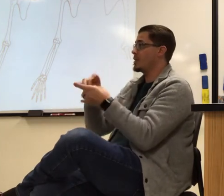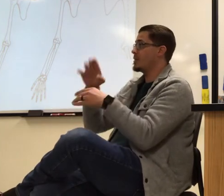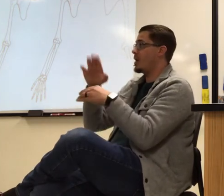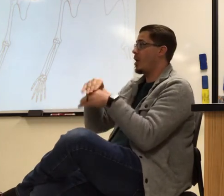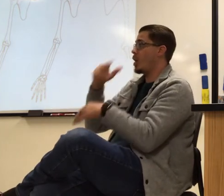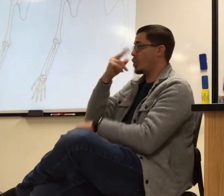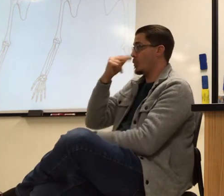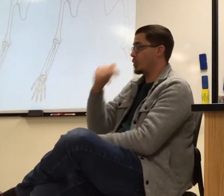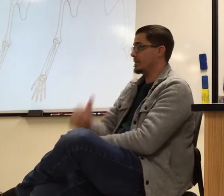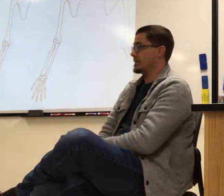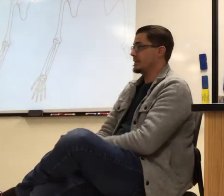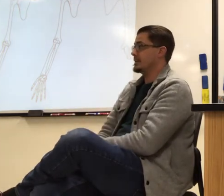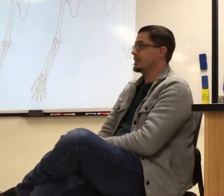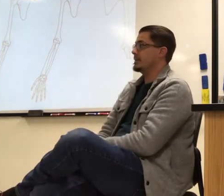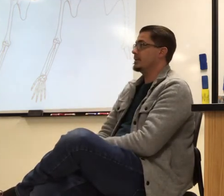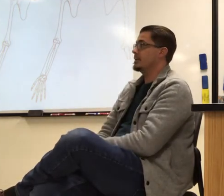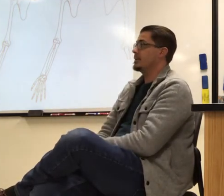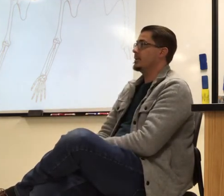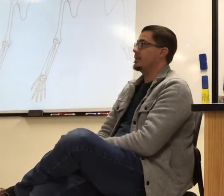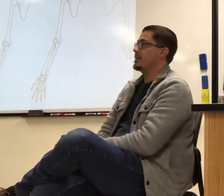humerus.